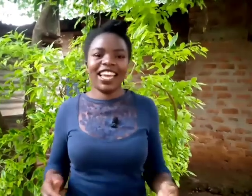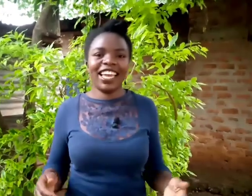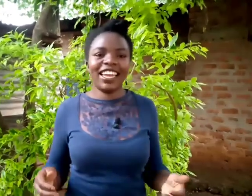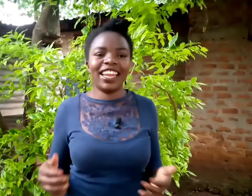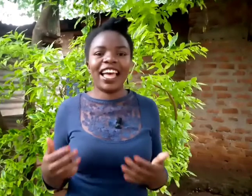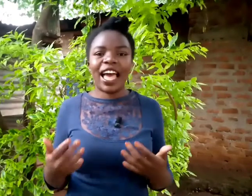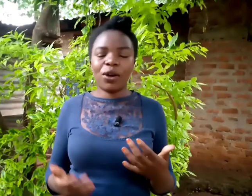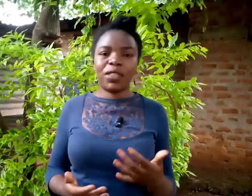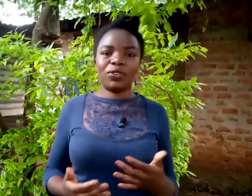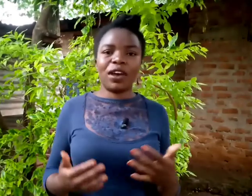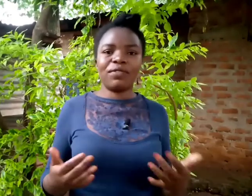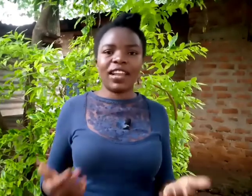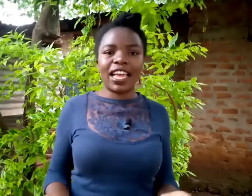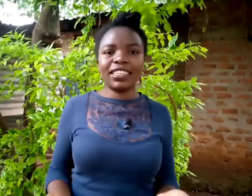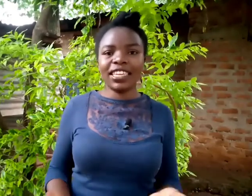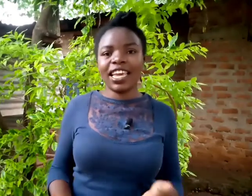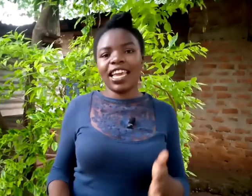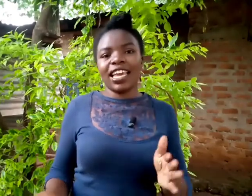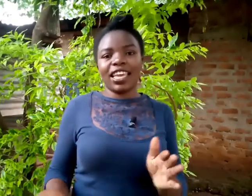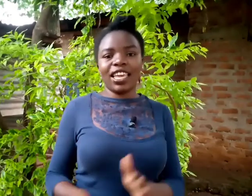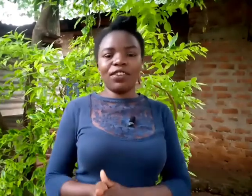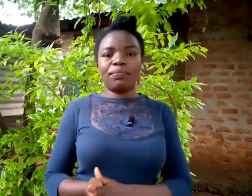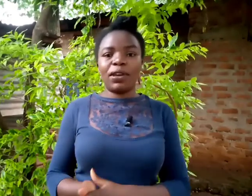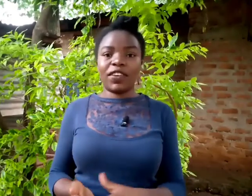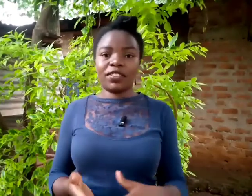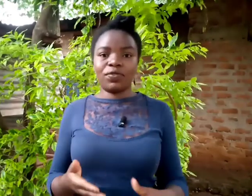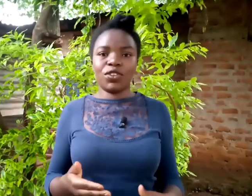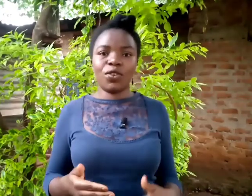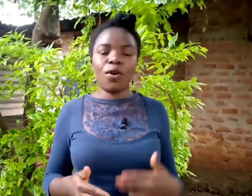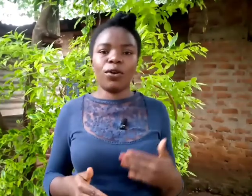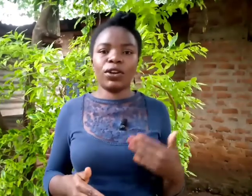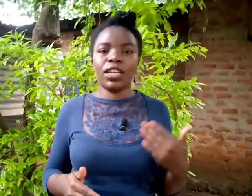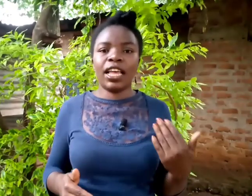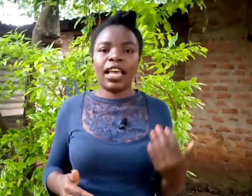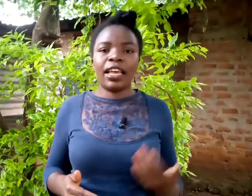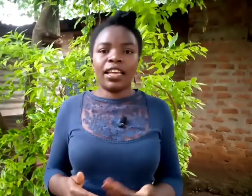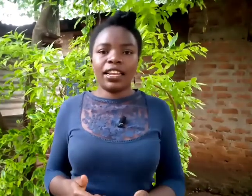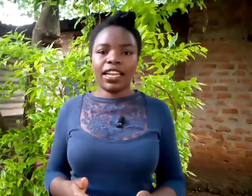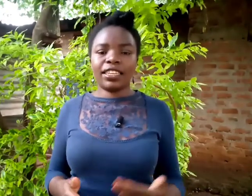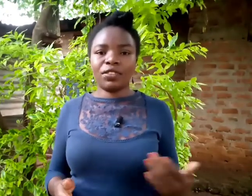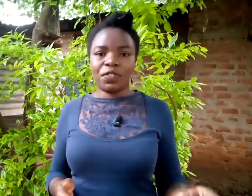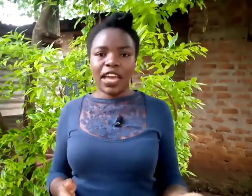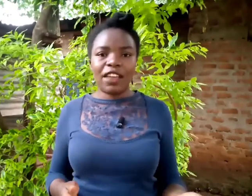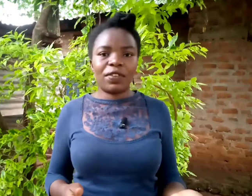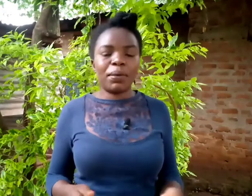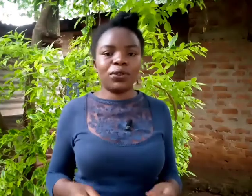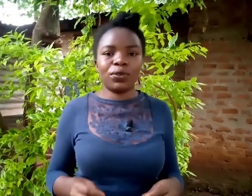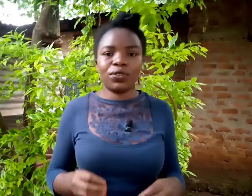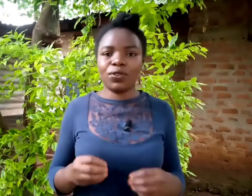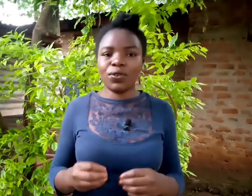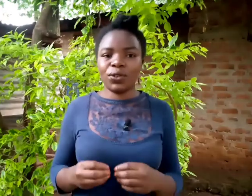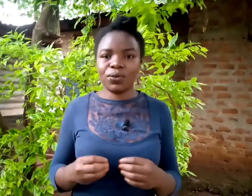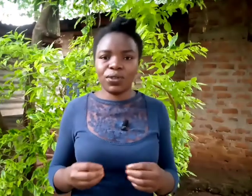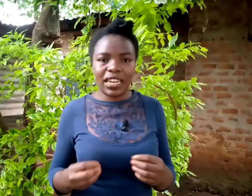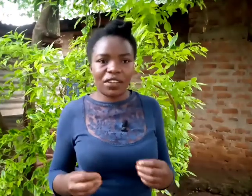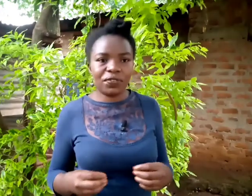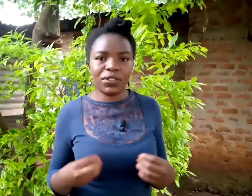and I hope that you have learned. If my first video on letters of the alphabet was not good enough for